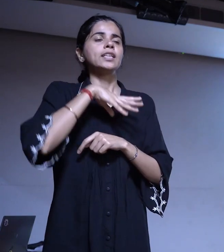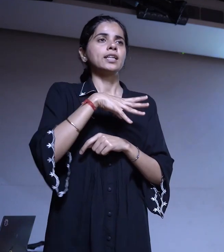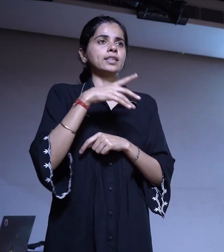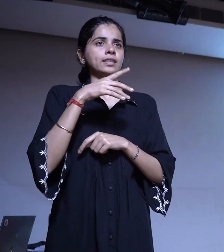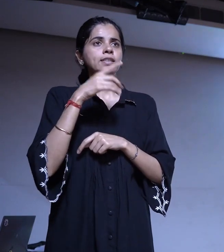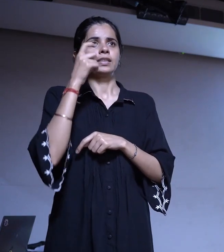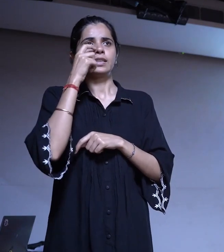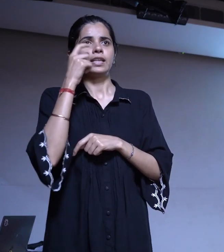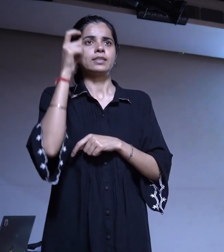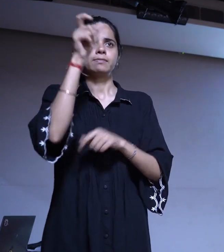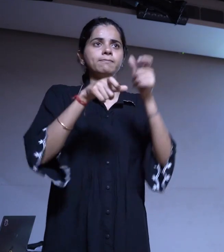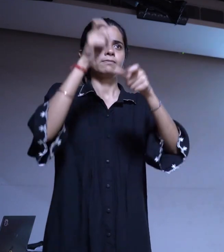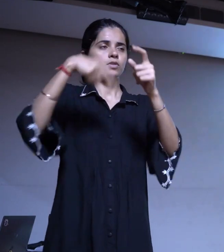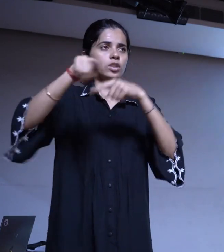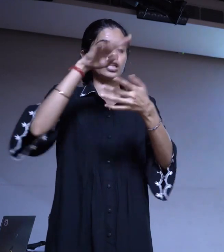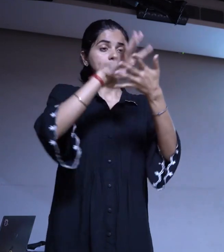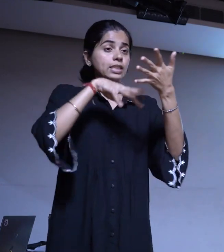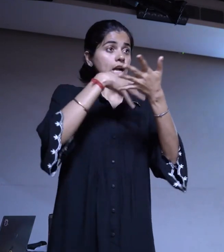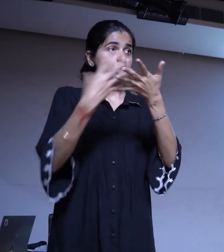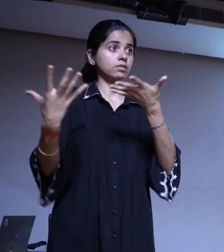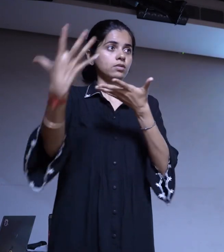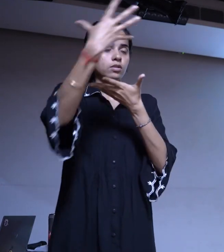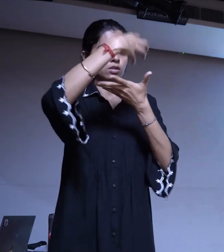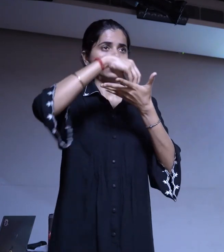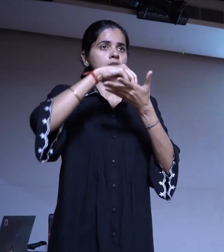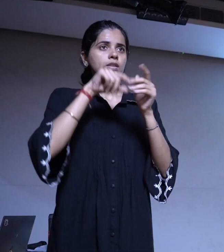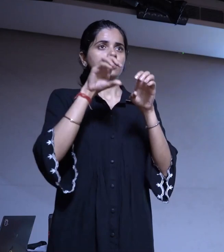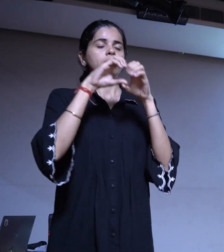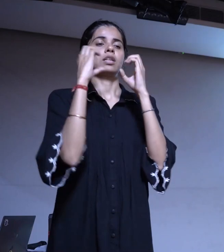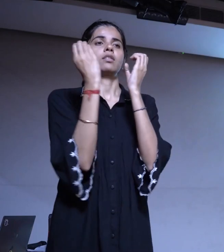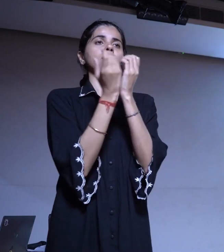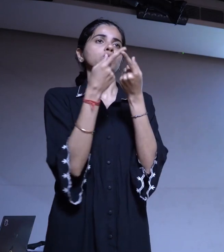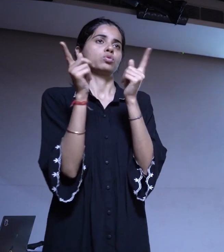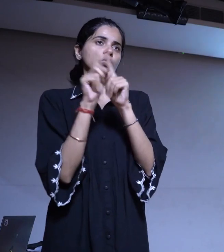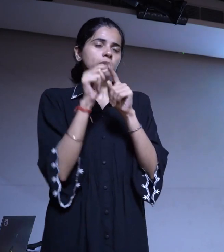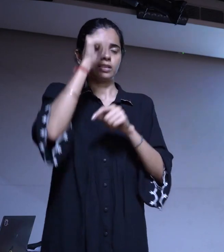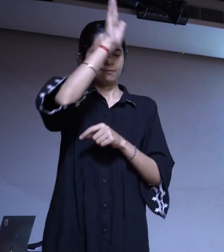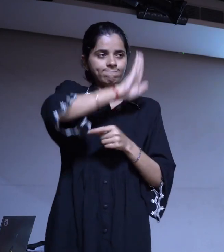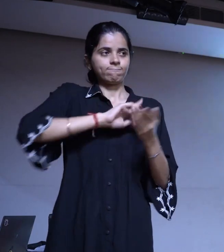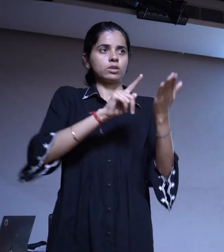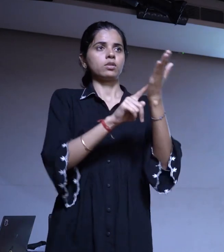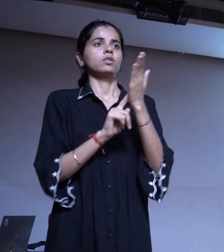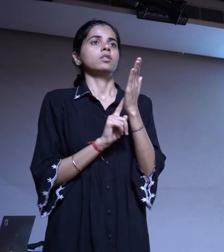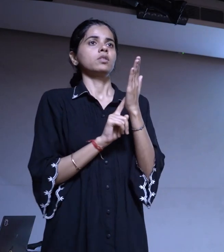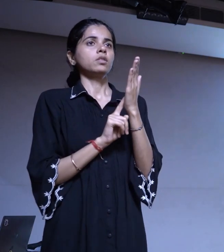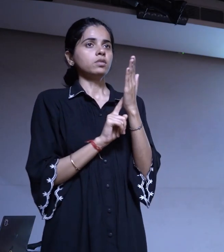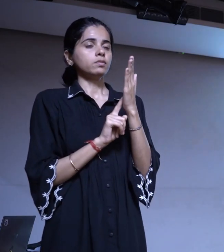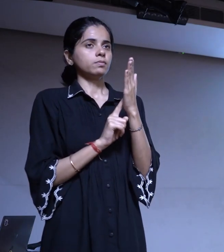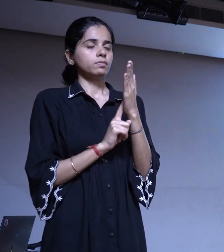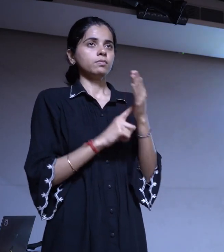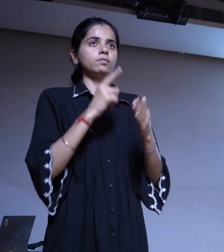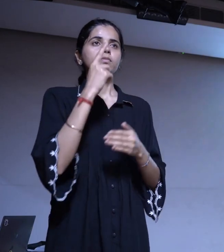responsible for collecting uh that data that's how a classroom looks like in India so that was the